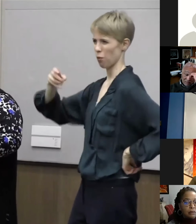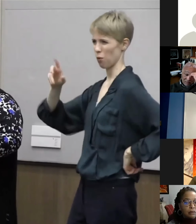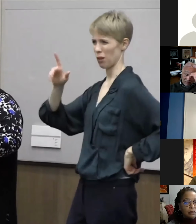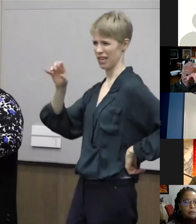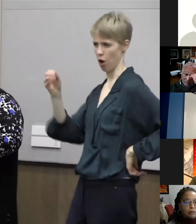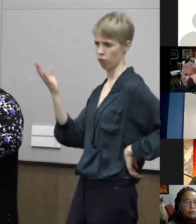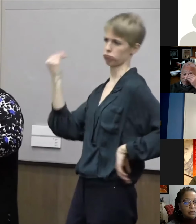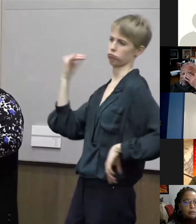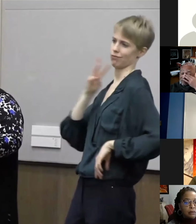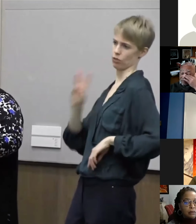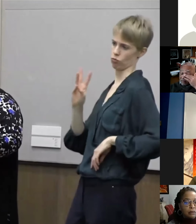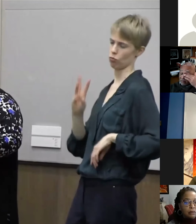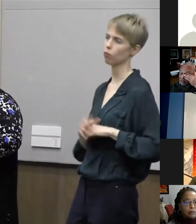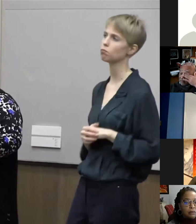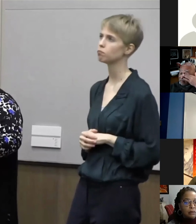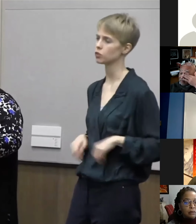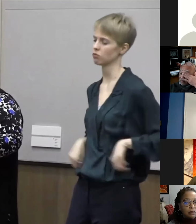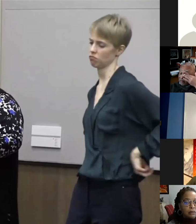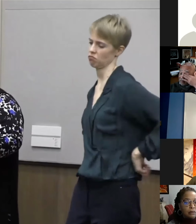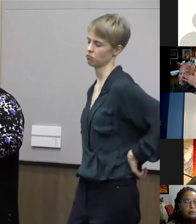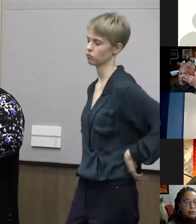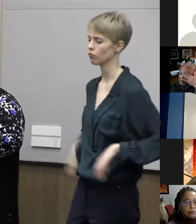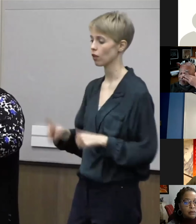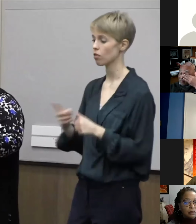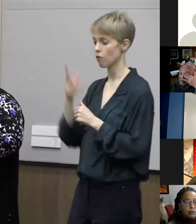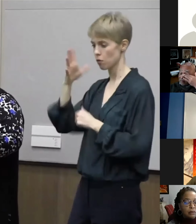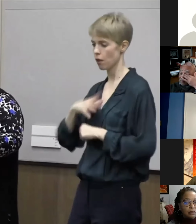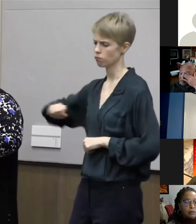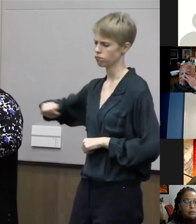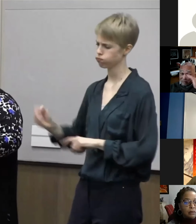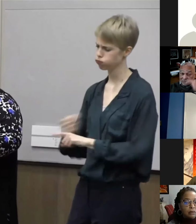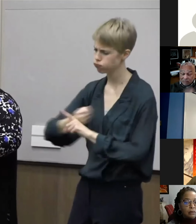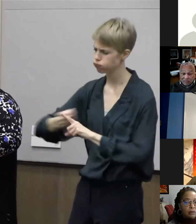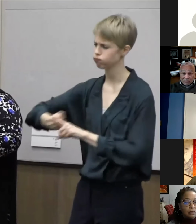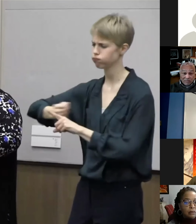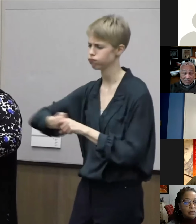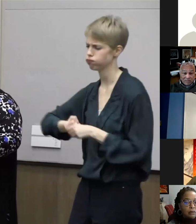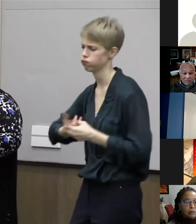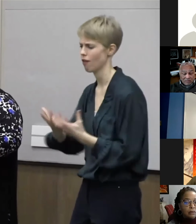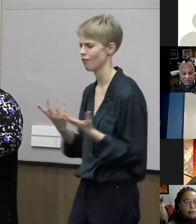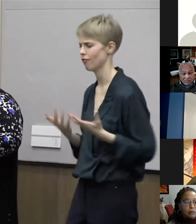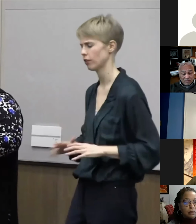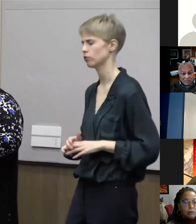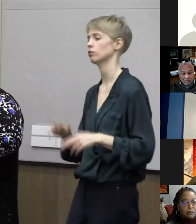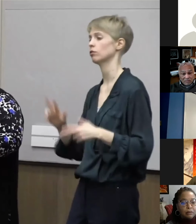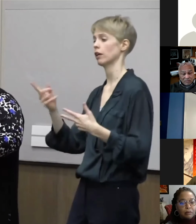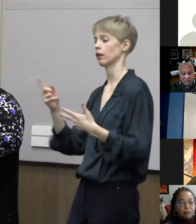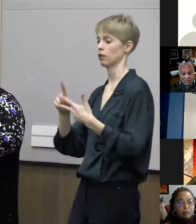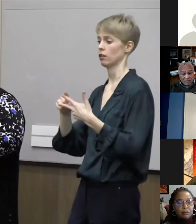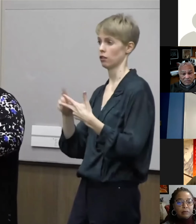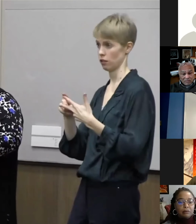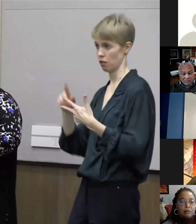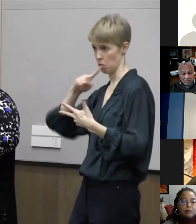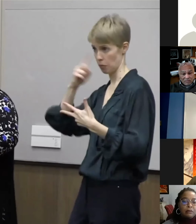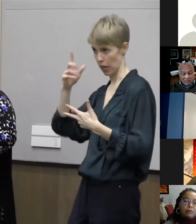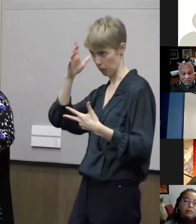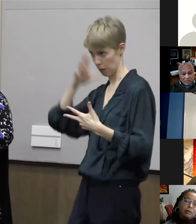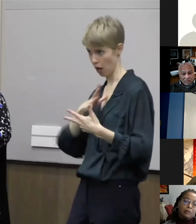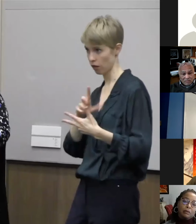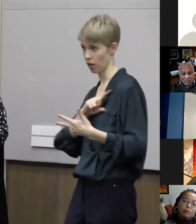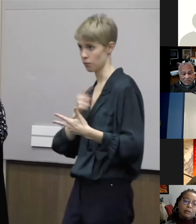when I was 6 years old. After the first Negro had beat me until he was exhausted, the state highway patrolman ordered the second Negro to